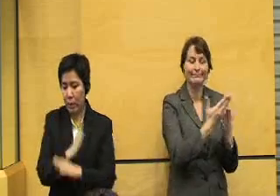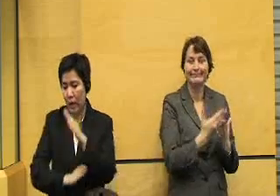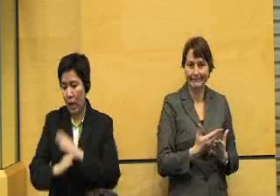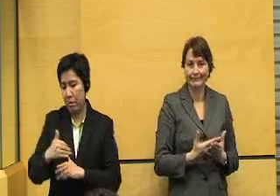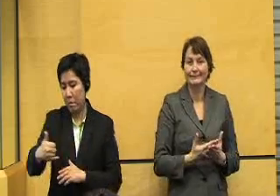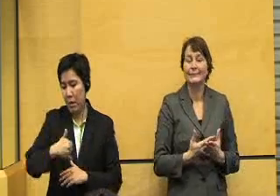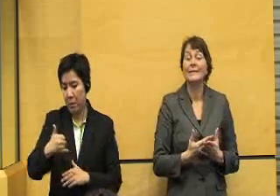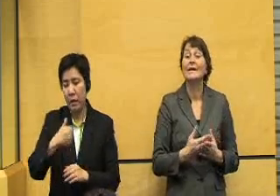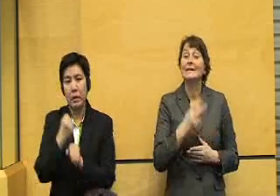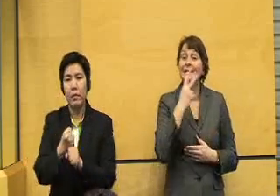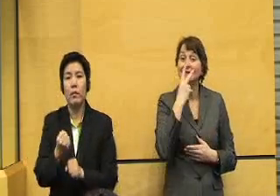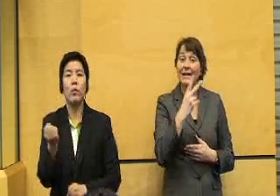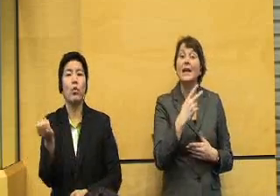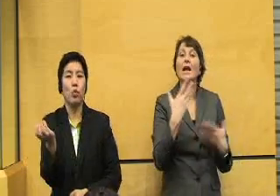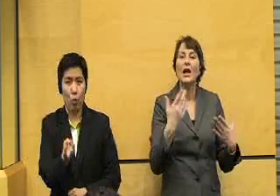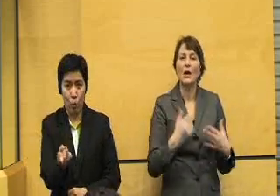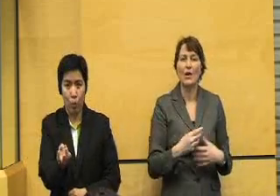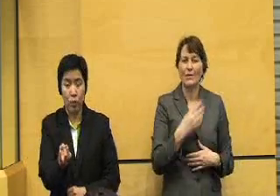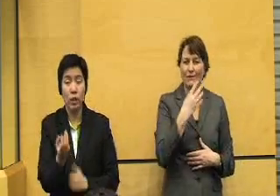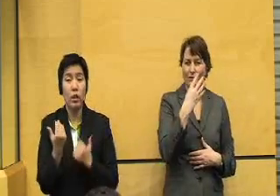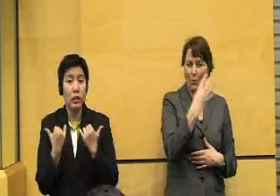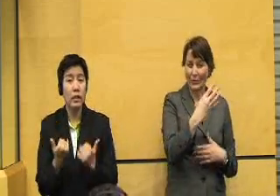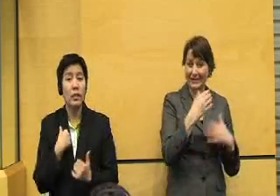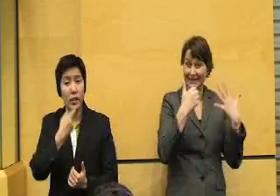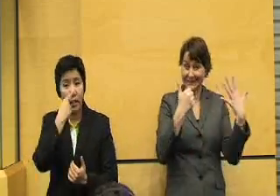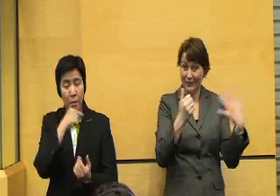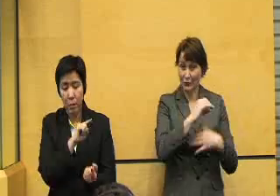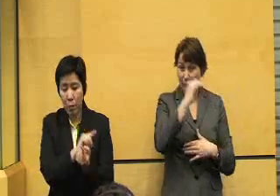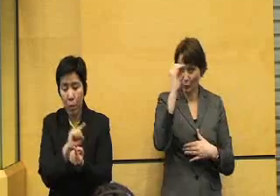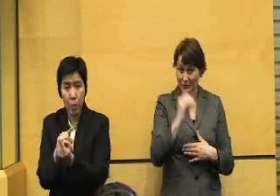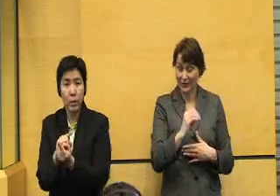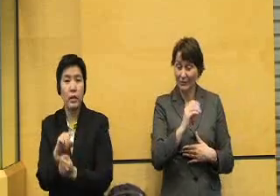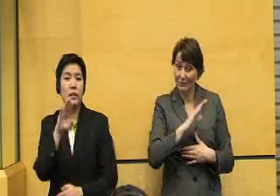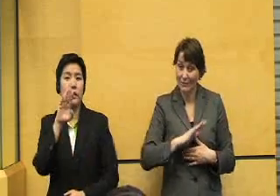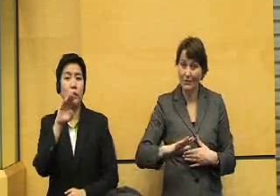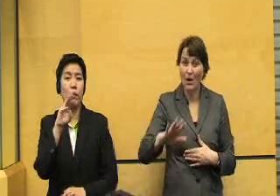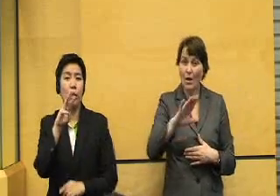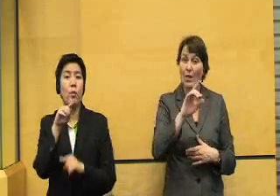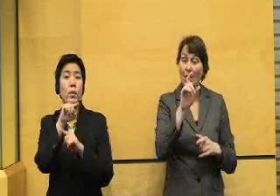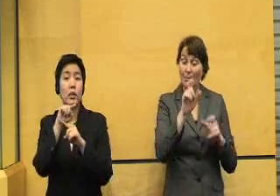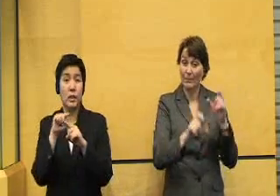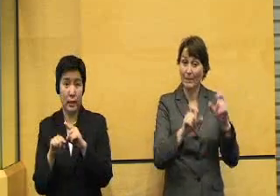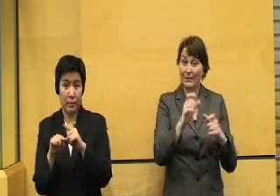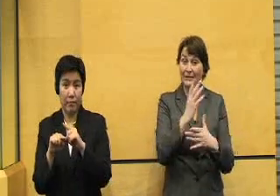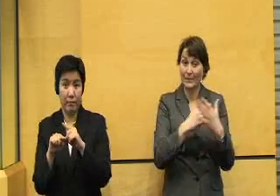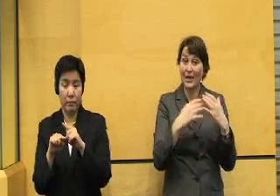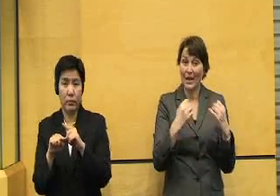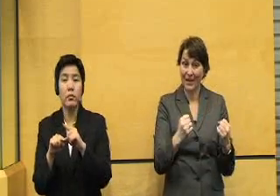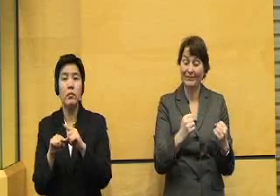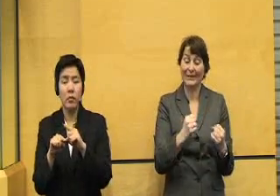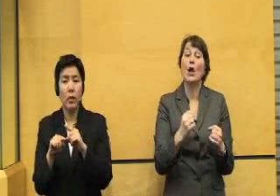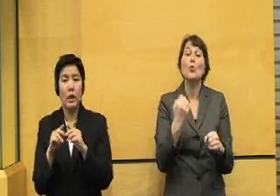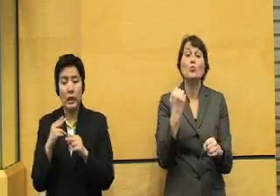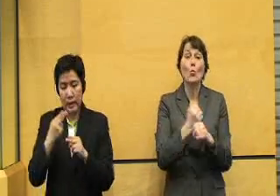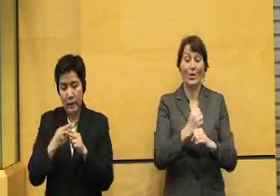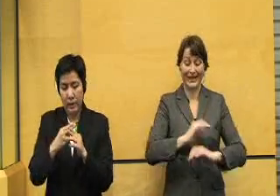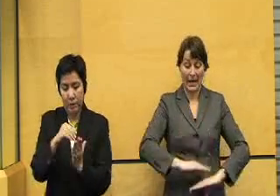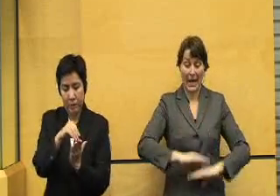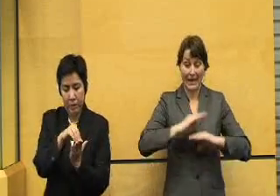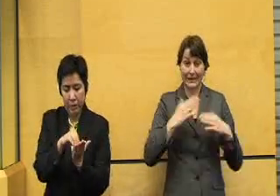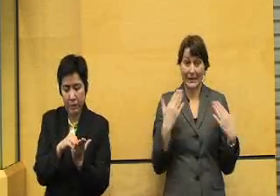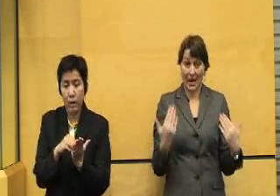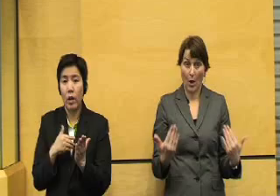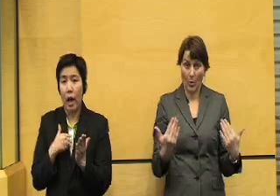high as 46% of registered persons with disability in the working age